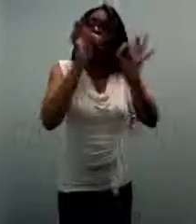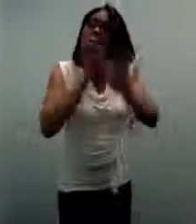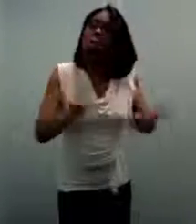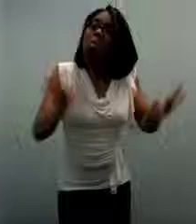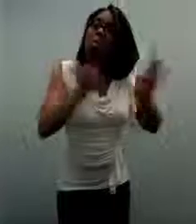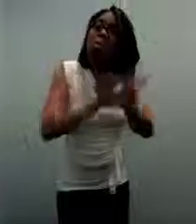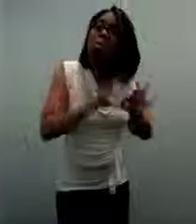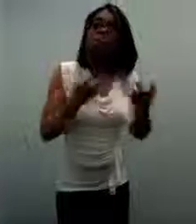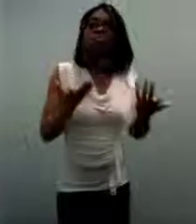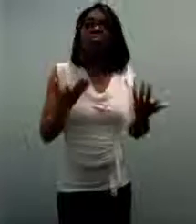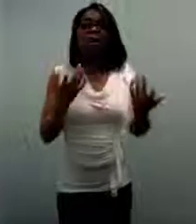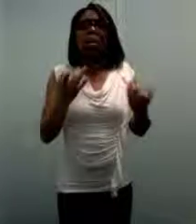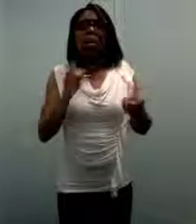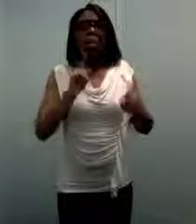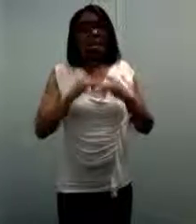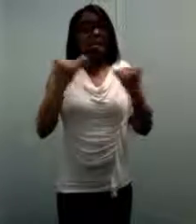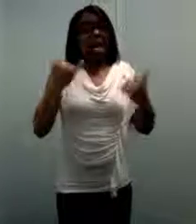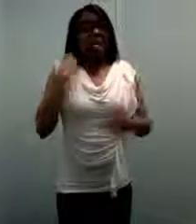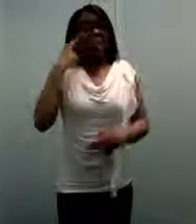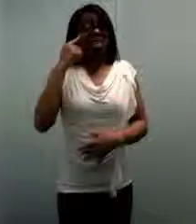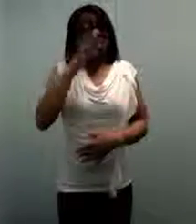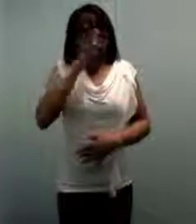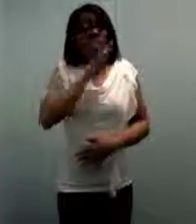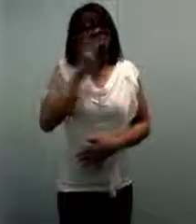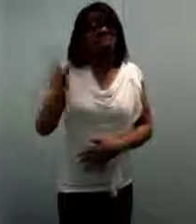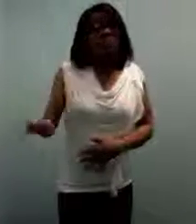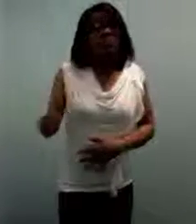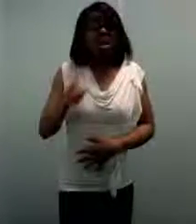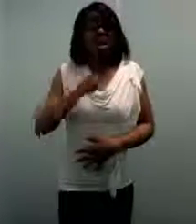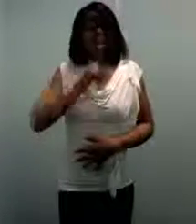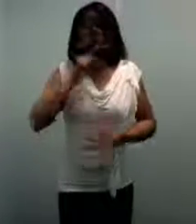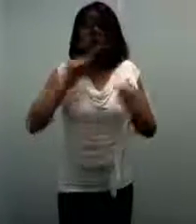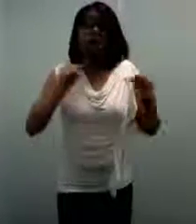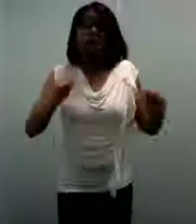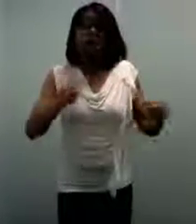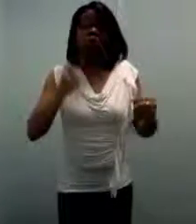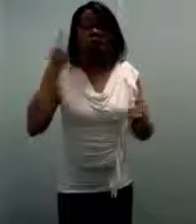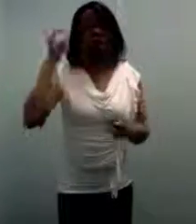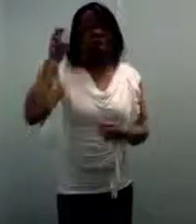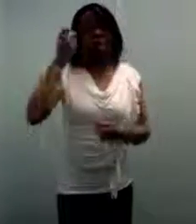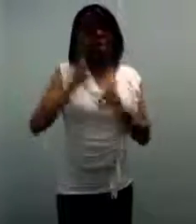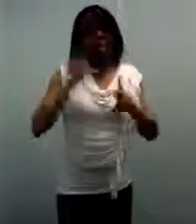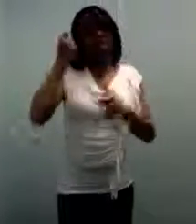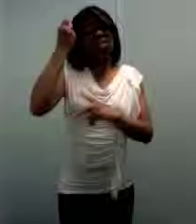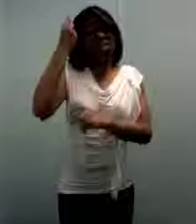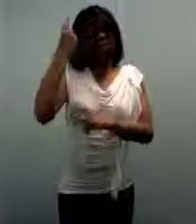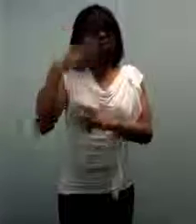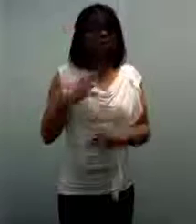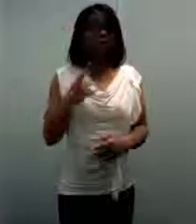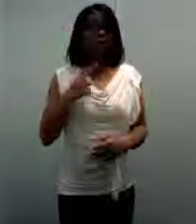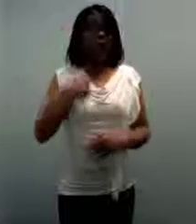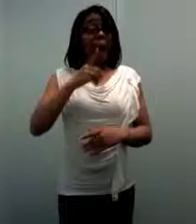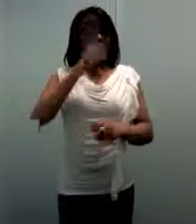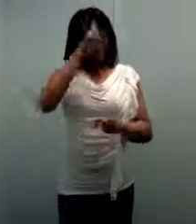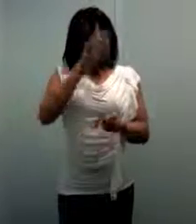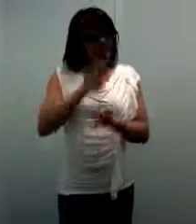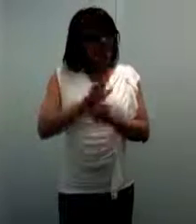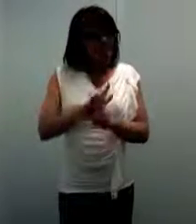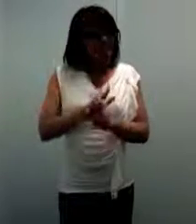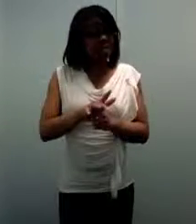completely ignored and is critical for people's real understanding. So I believe critical reform we